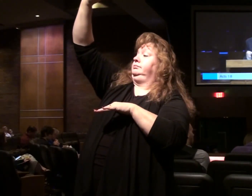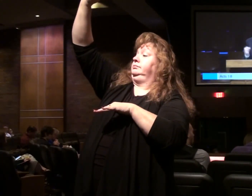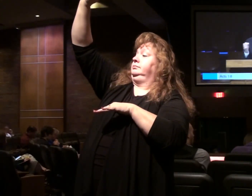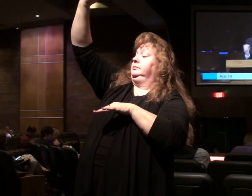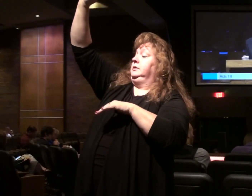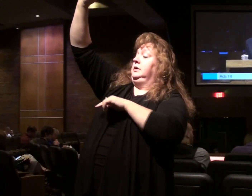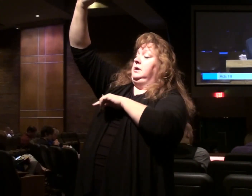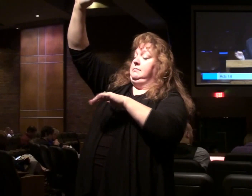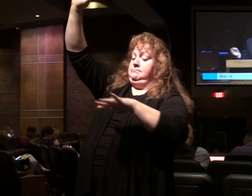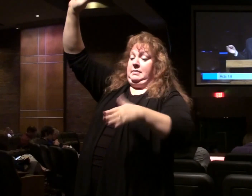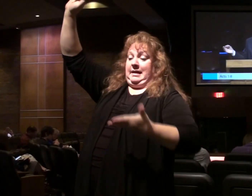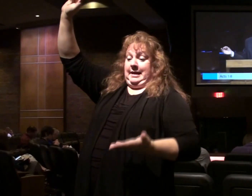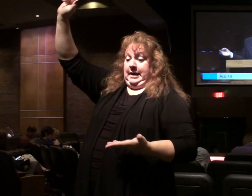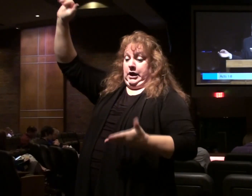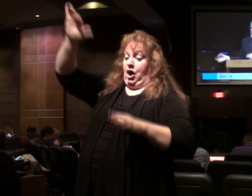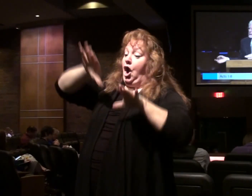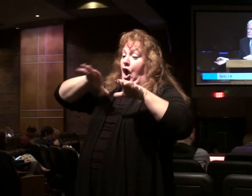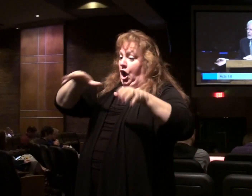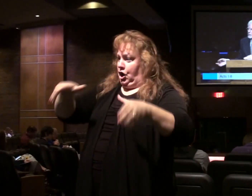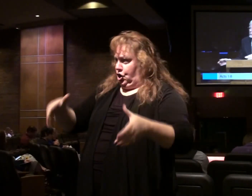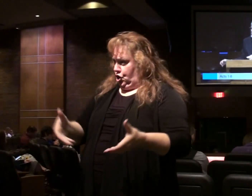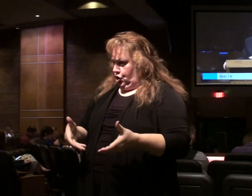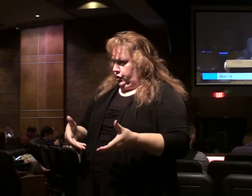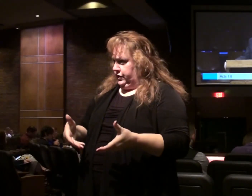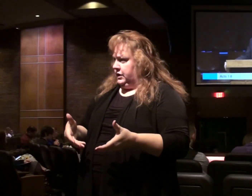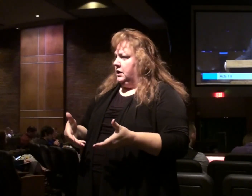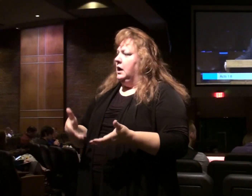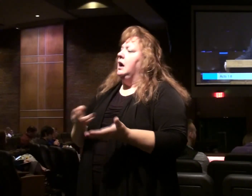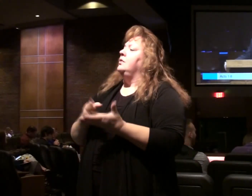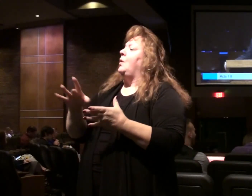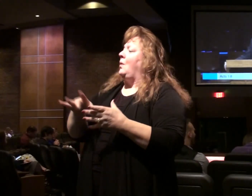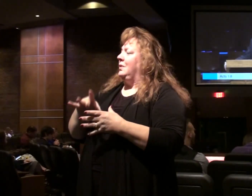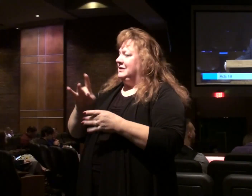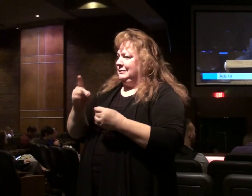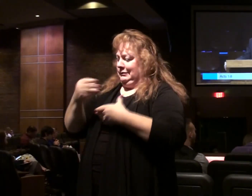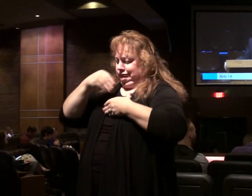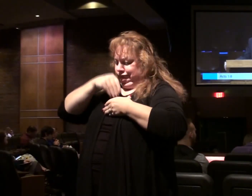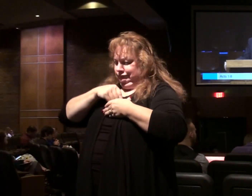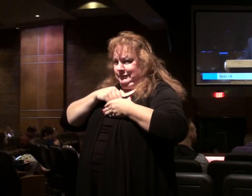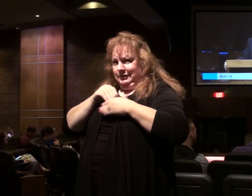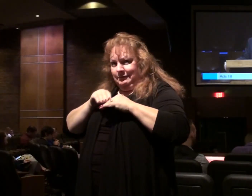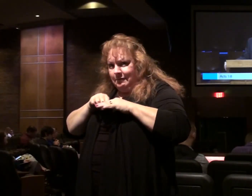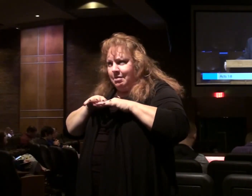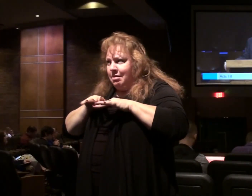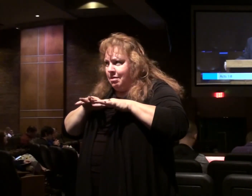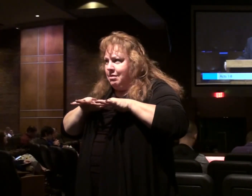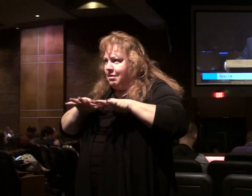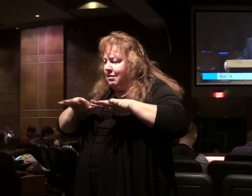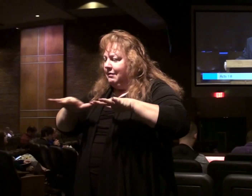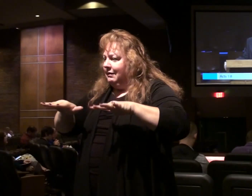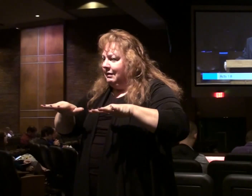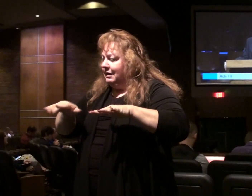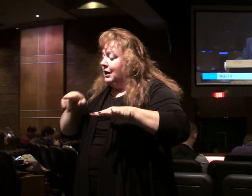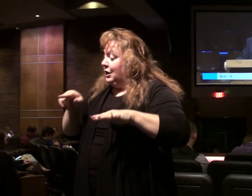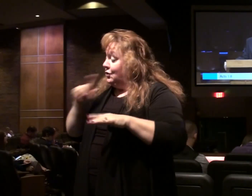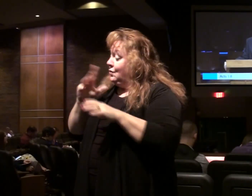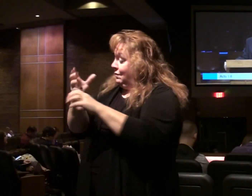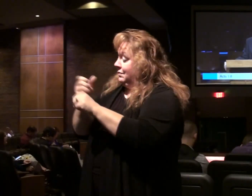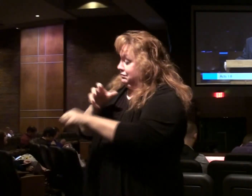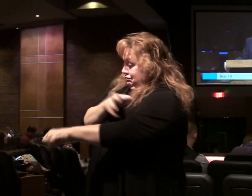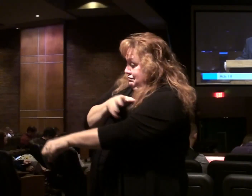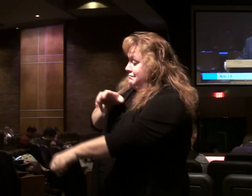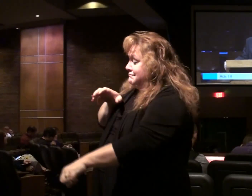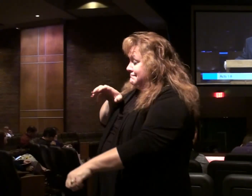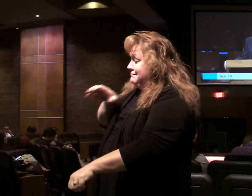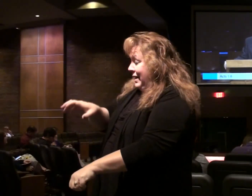But his presence on earth will be taken by the Holy Spirit, ministering through his followers. You will receive power when the